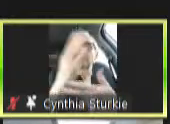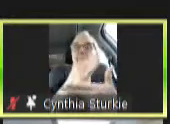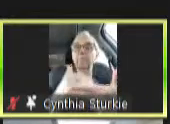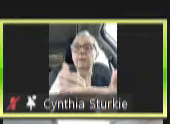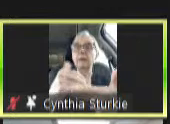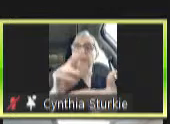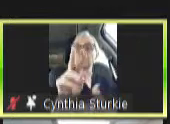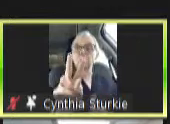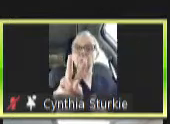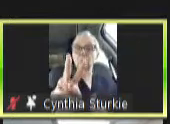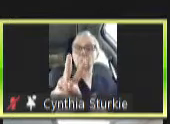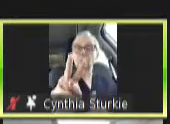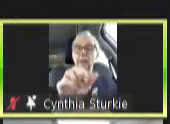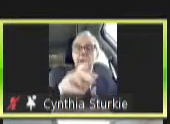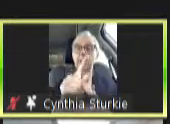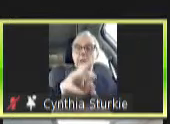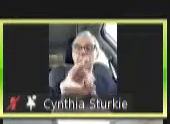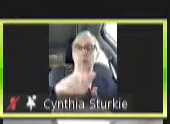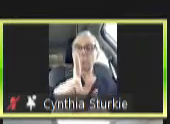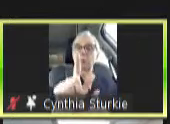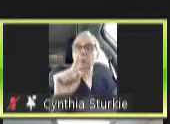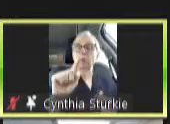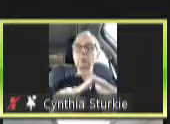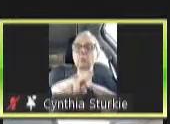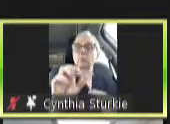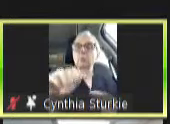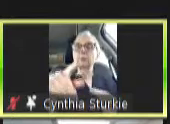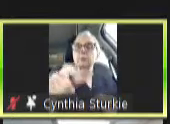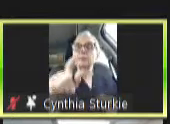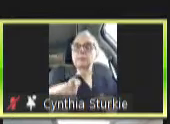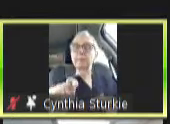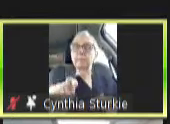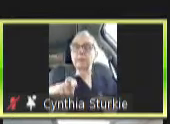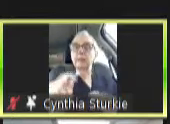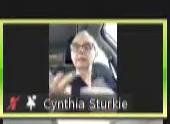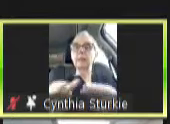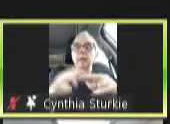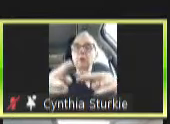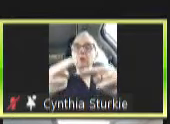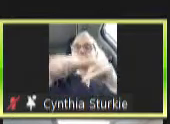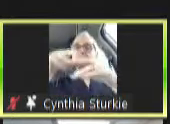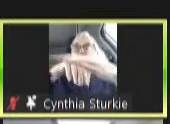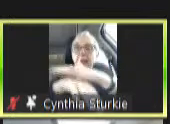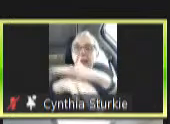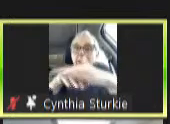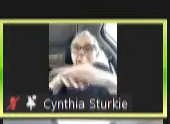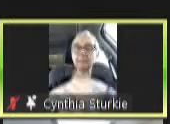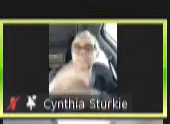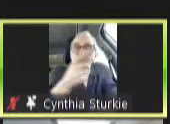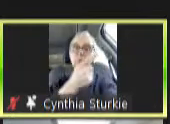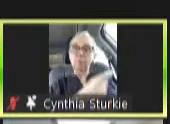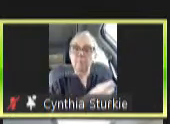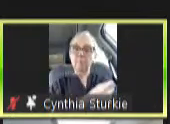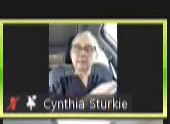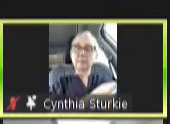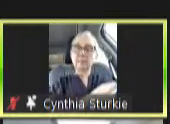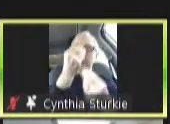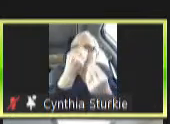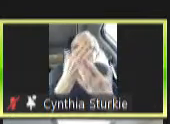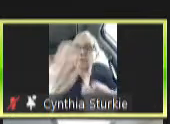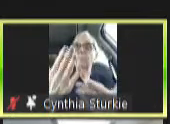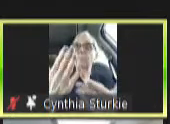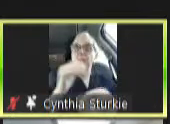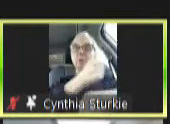to September 2021, aimed at increasing access to vaccine information and appointments statewide, as well as